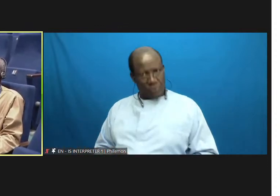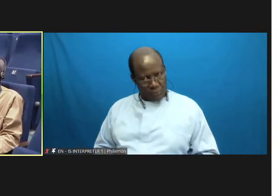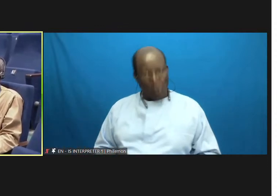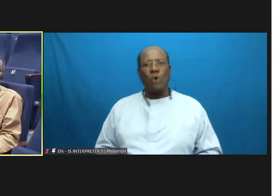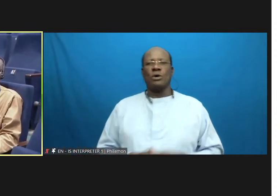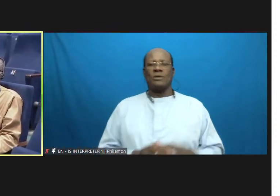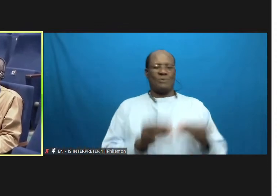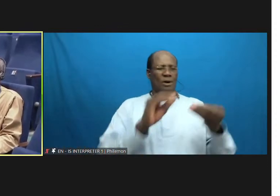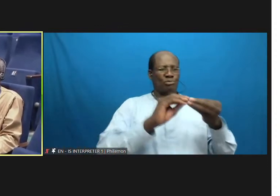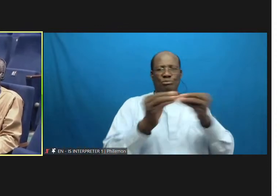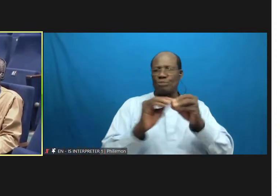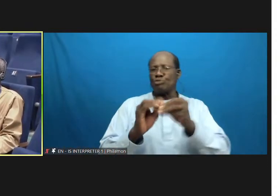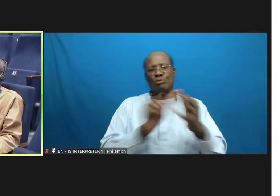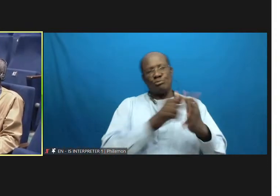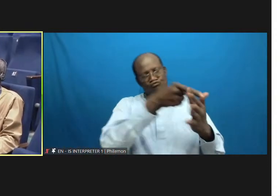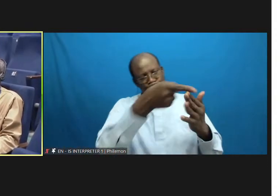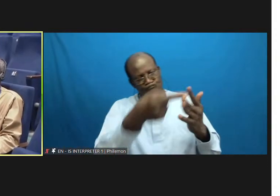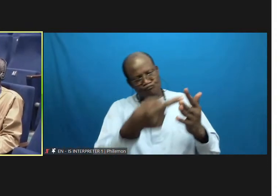many other SDGs.